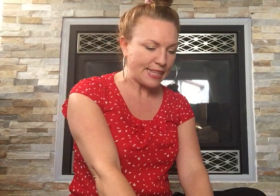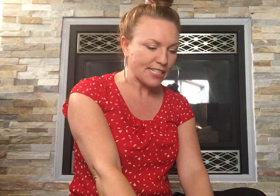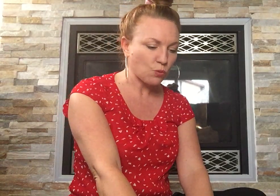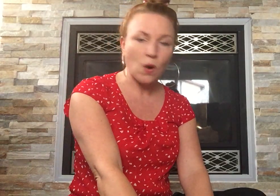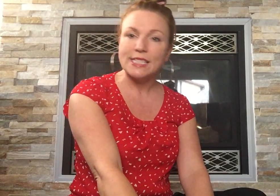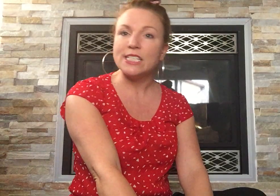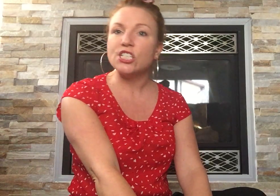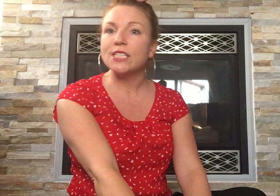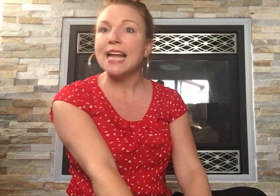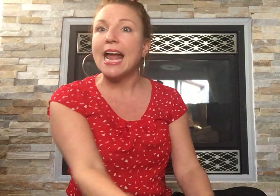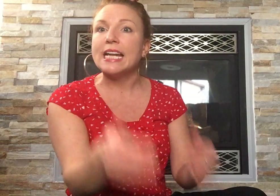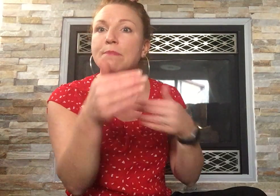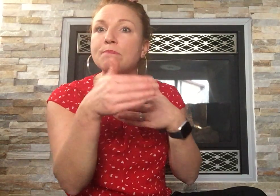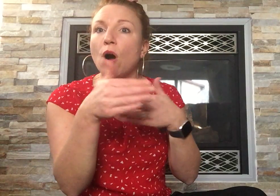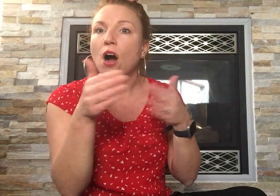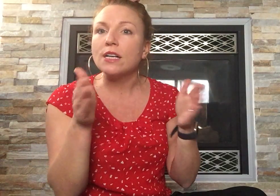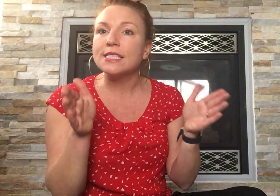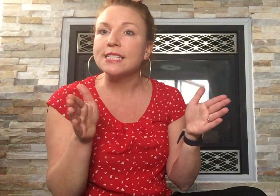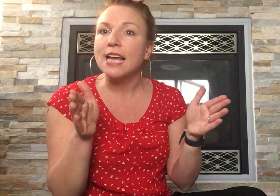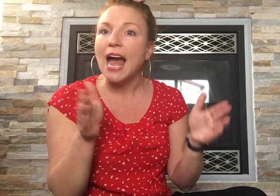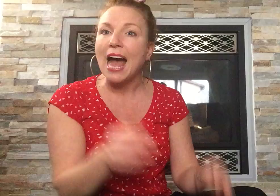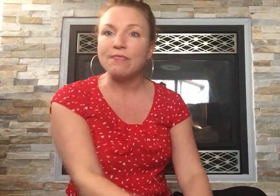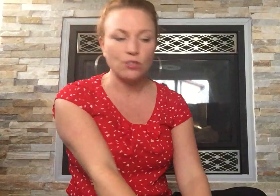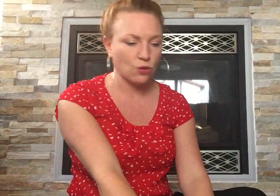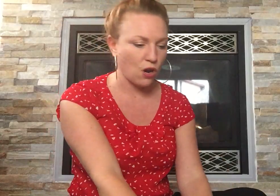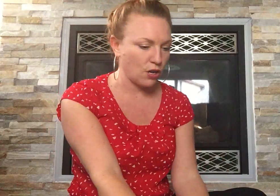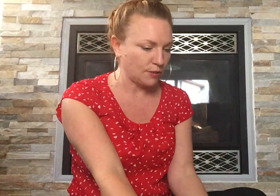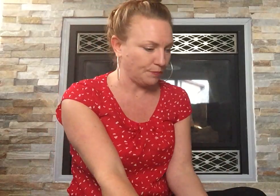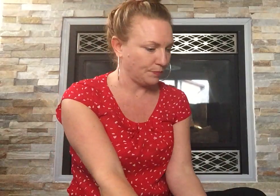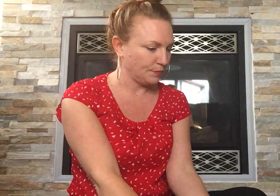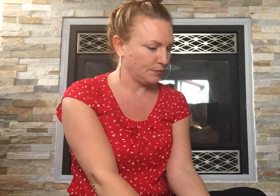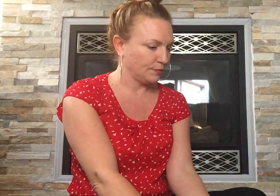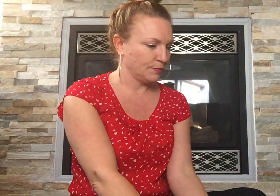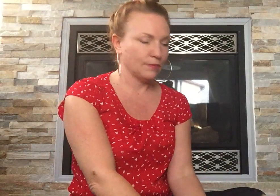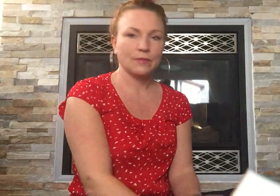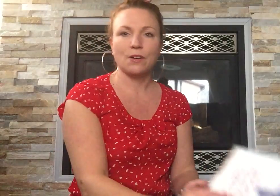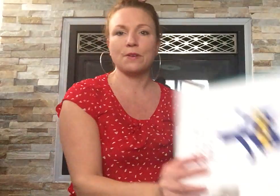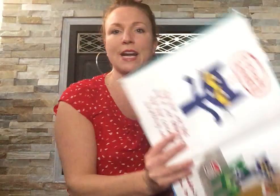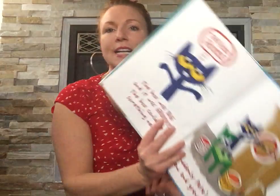this wasn't just any box after all. All right.